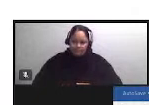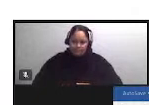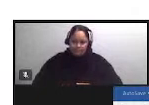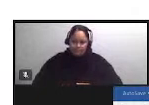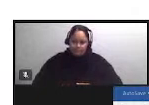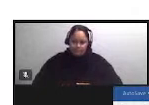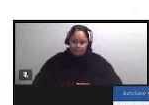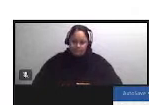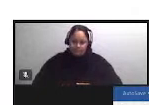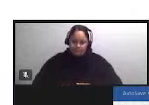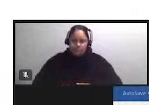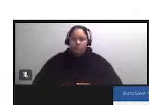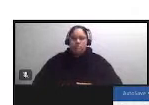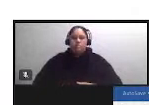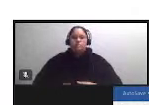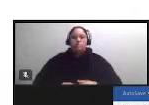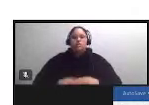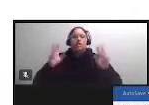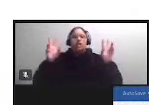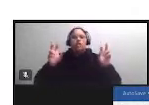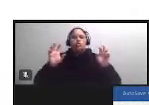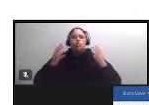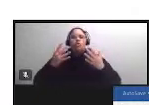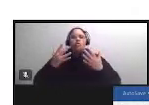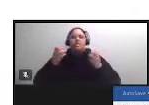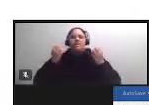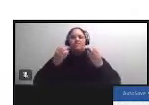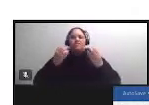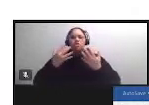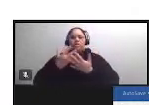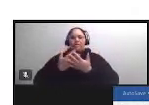the vetted information,